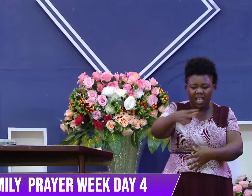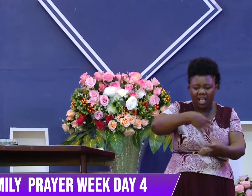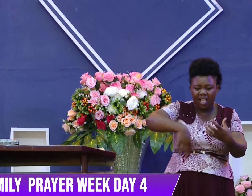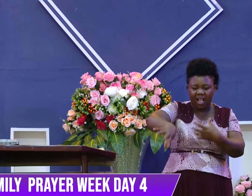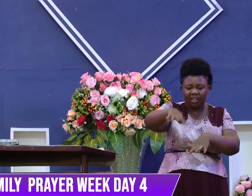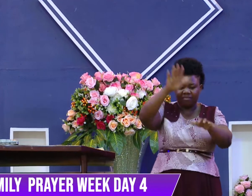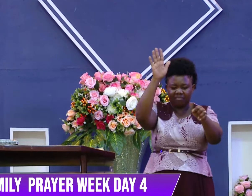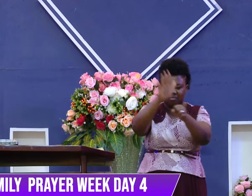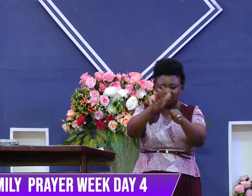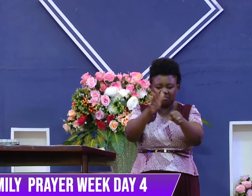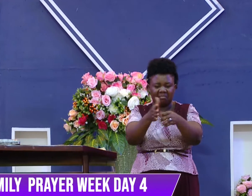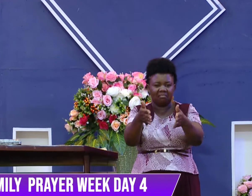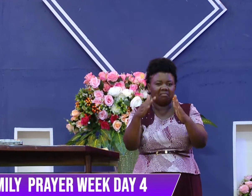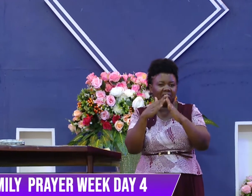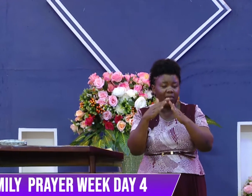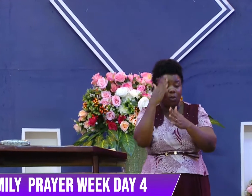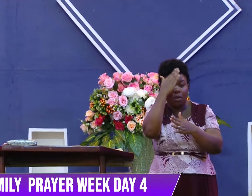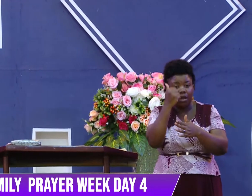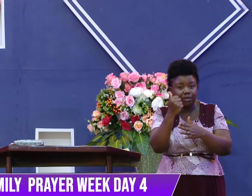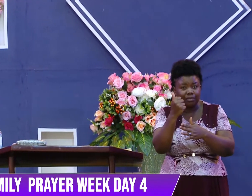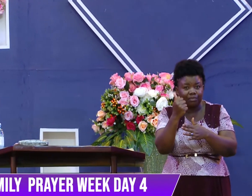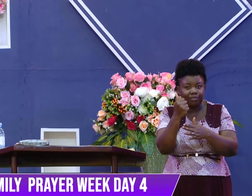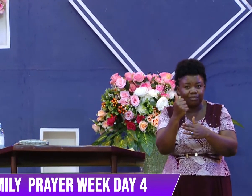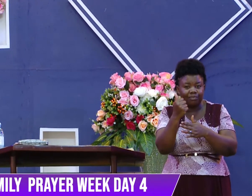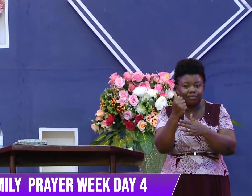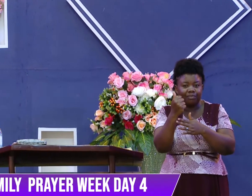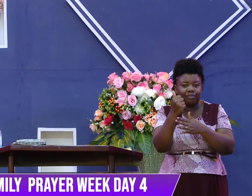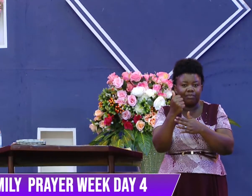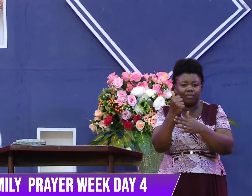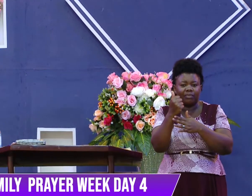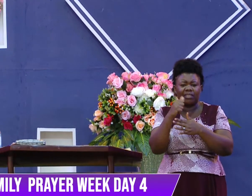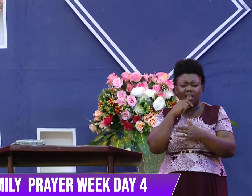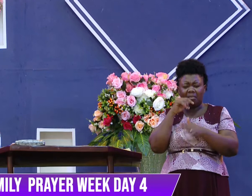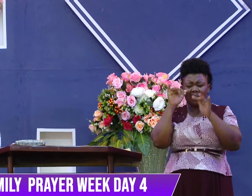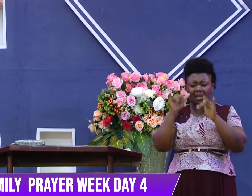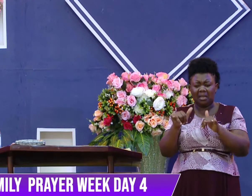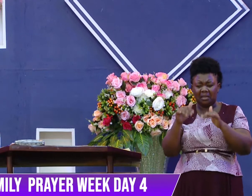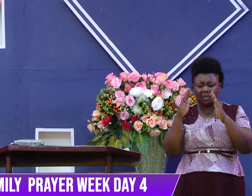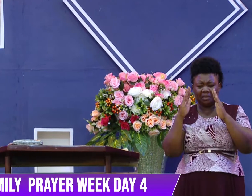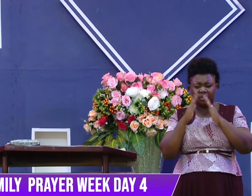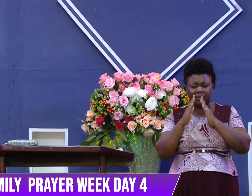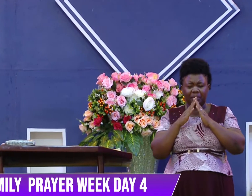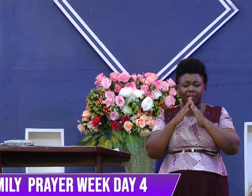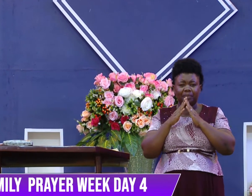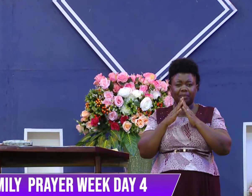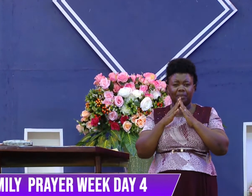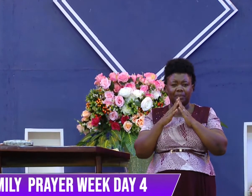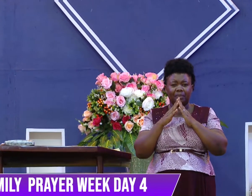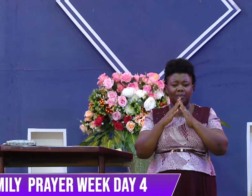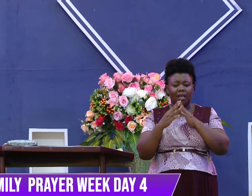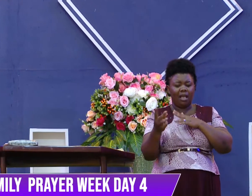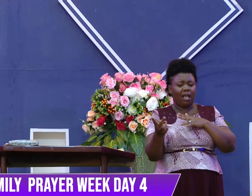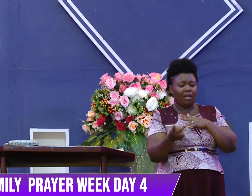Then commotion came at home. Why? The husband is